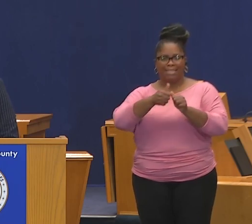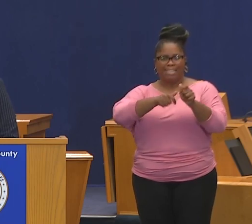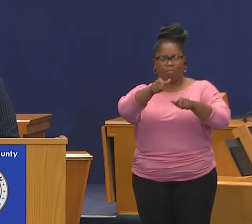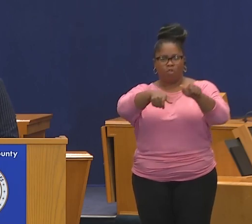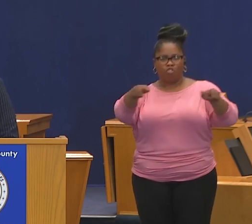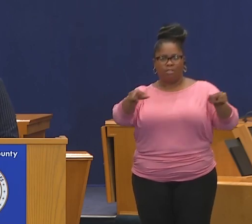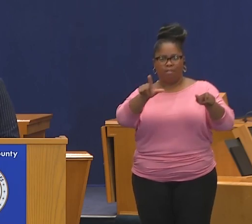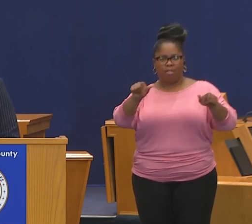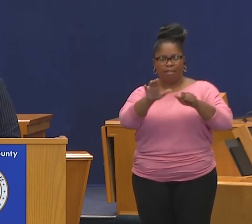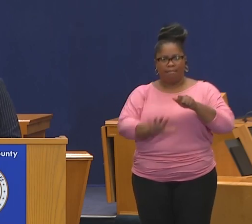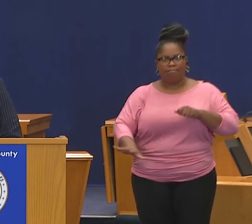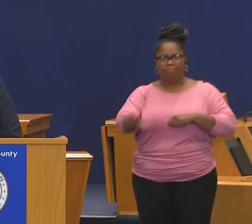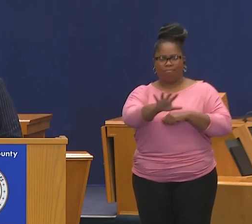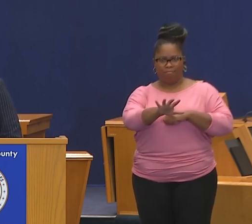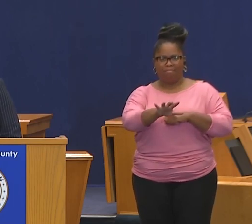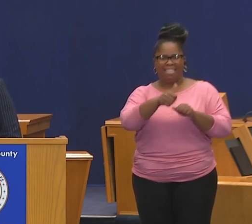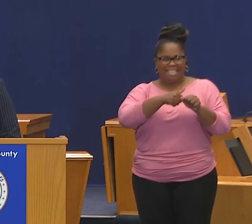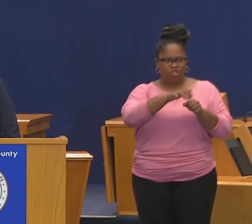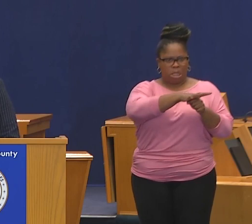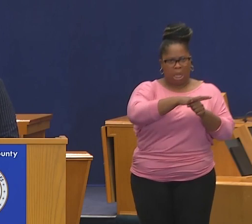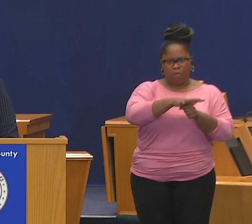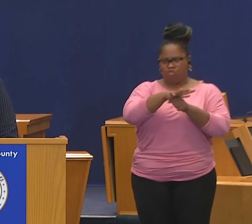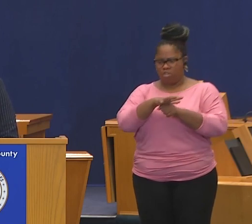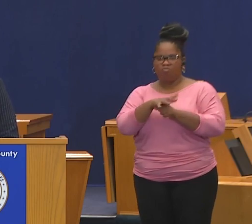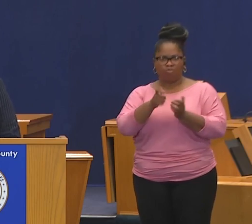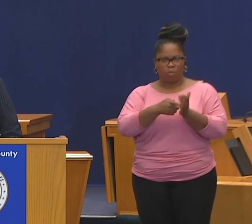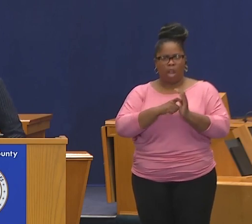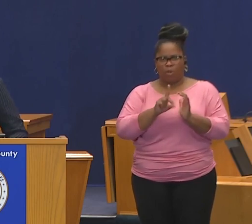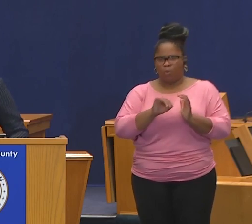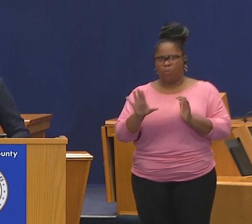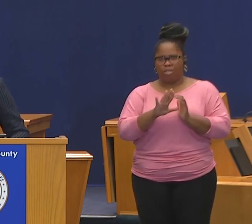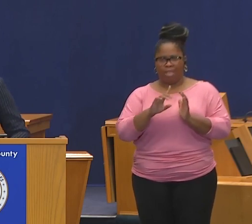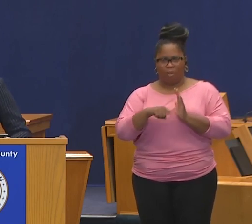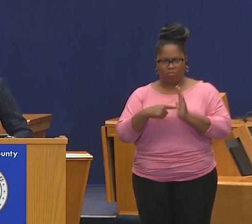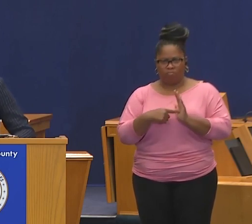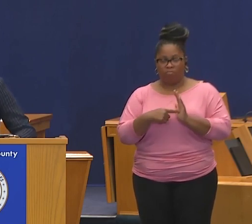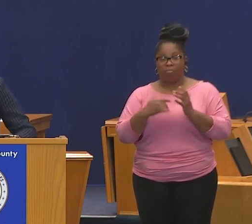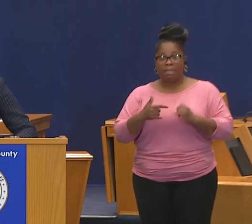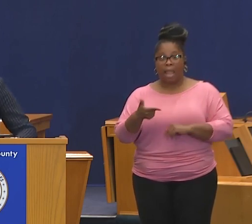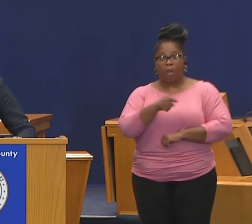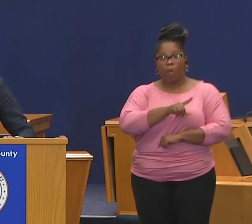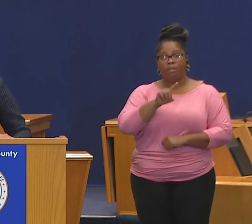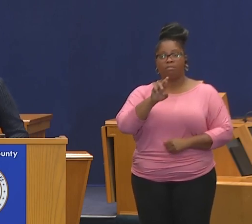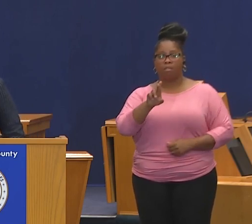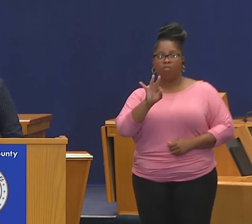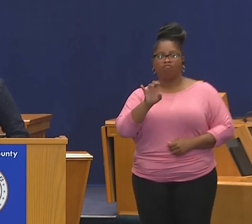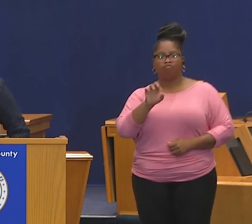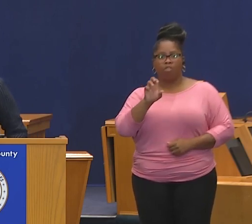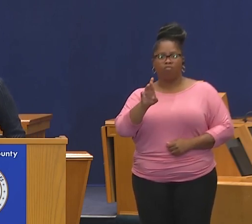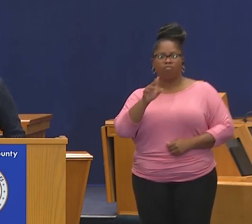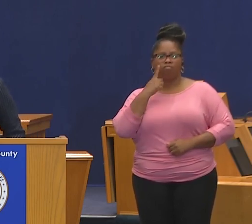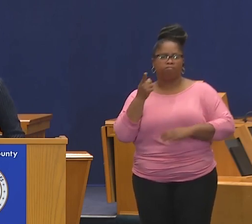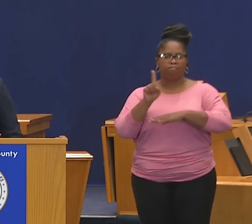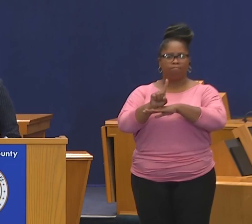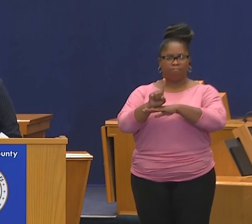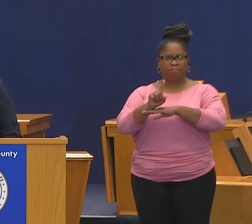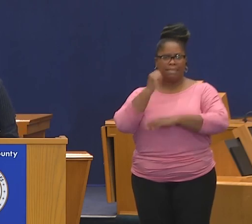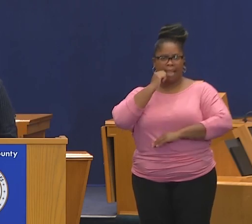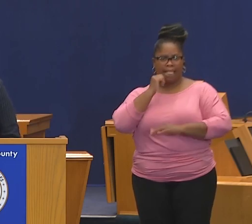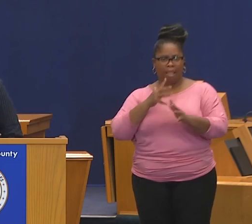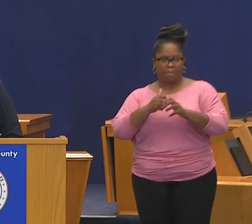in each of our neighborhoods to do their part. I'd now like to invite Dr. Barbara Ferrer up to give her daily